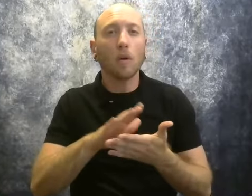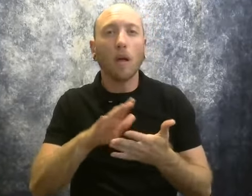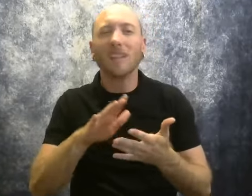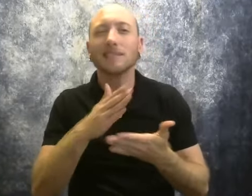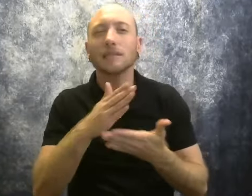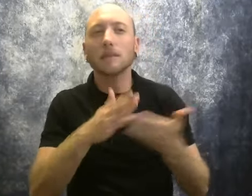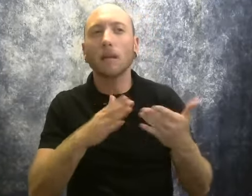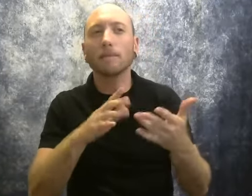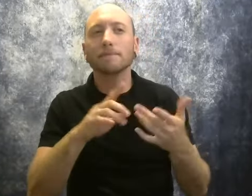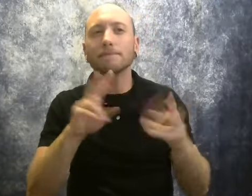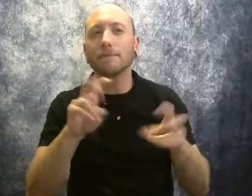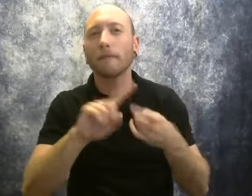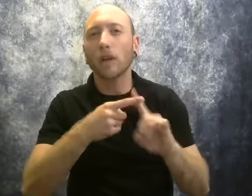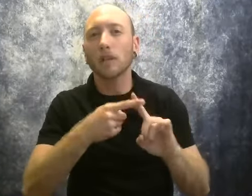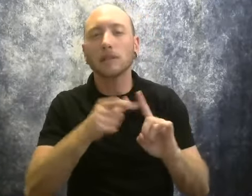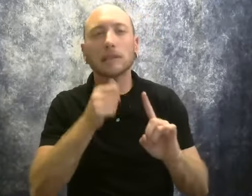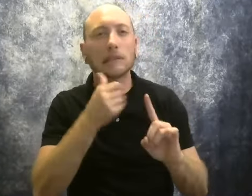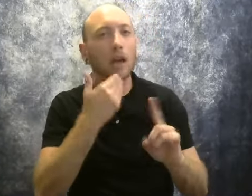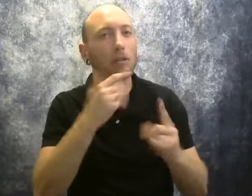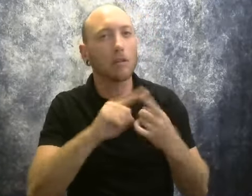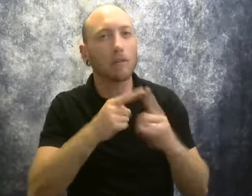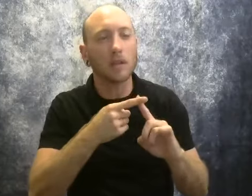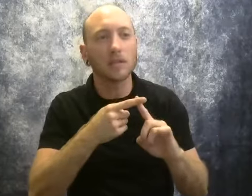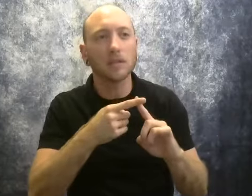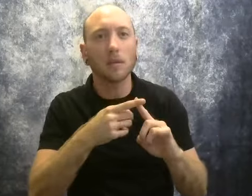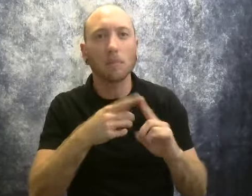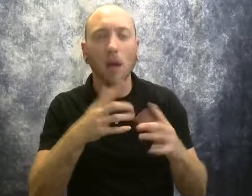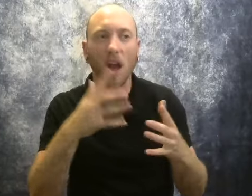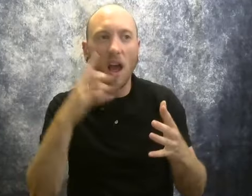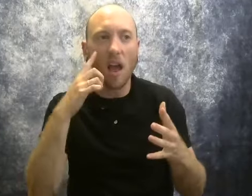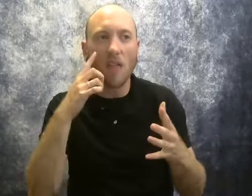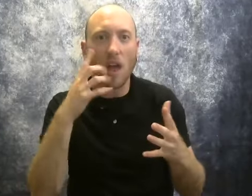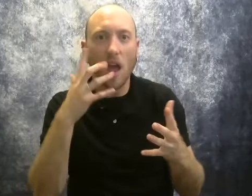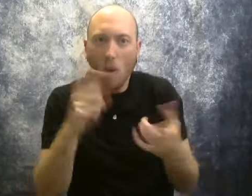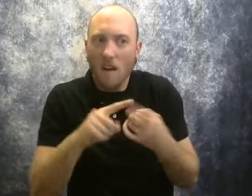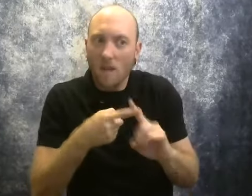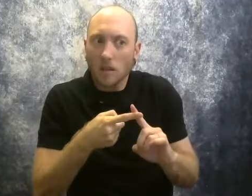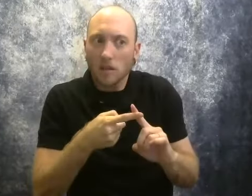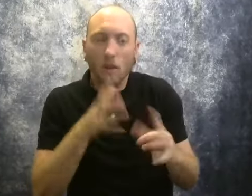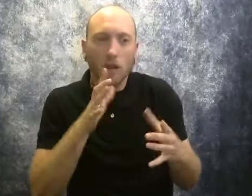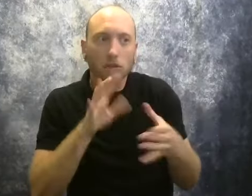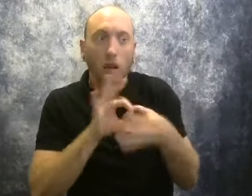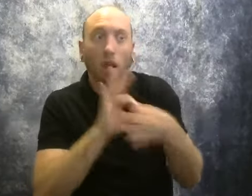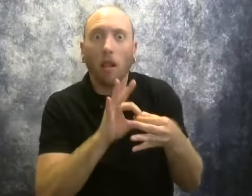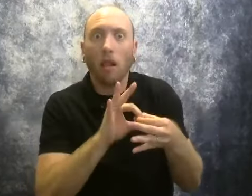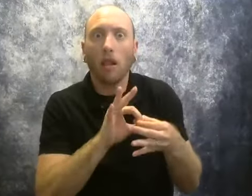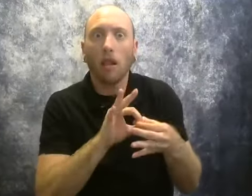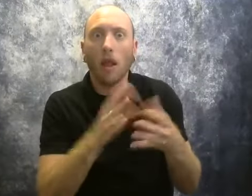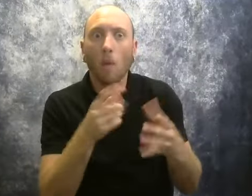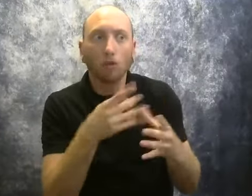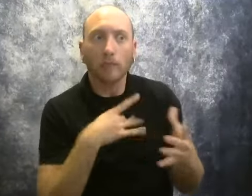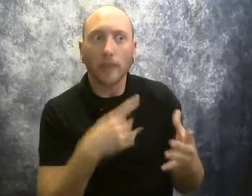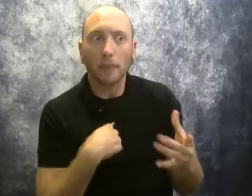people in the school, and they weren't always the best role models. It was just that I believe today that I wanted to have a friend.